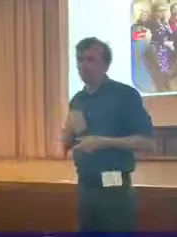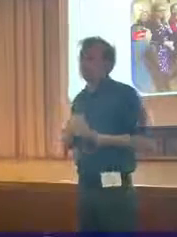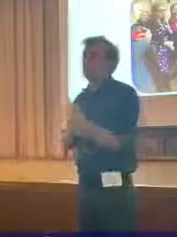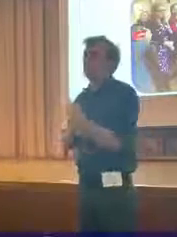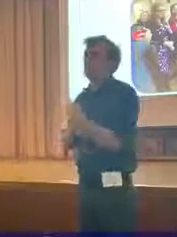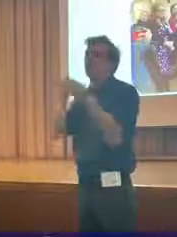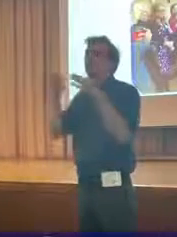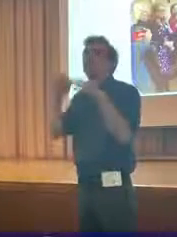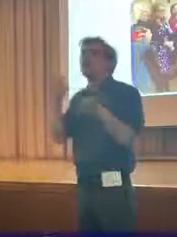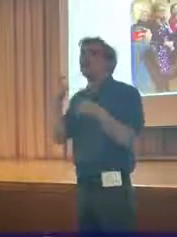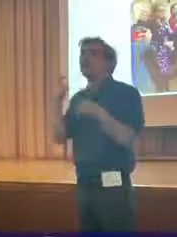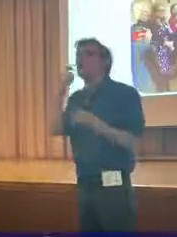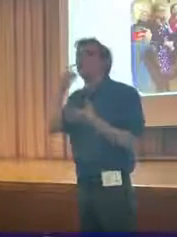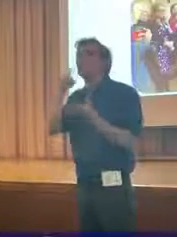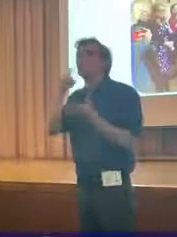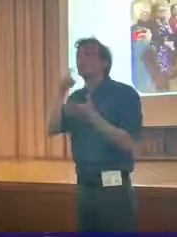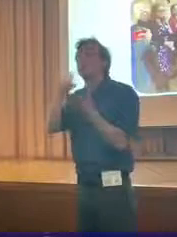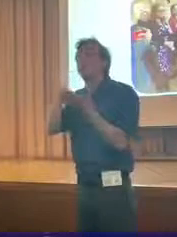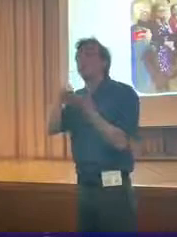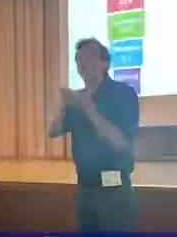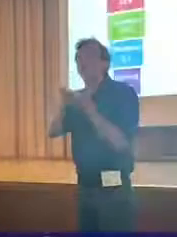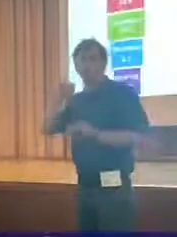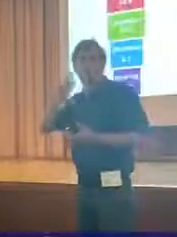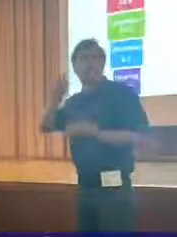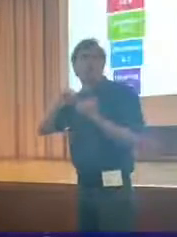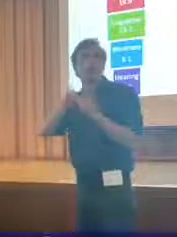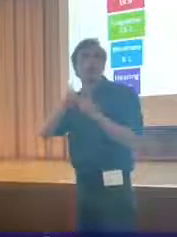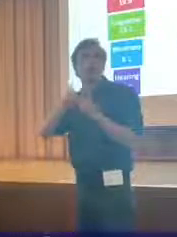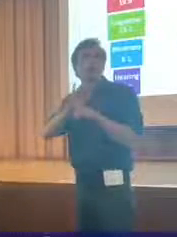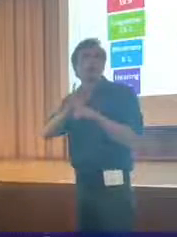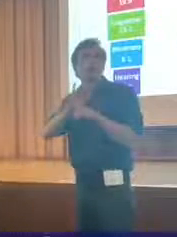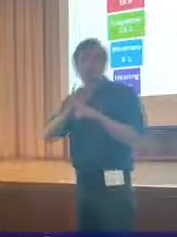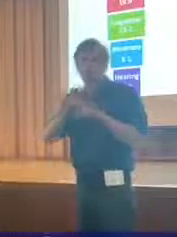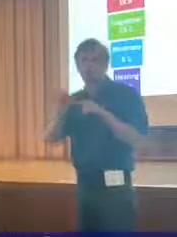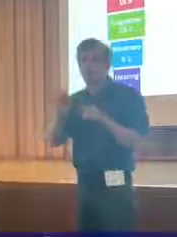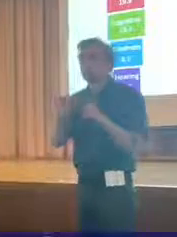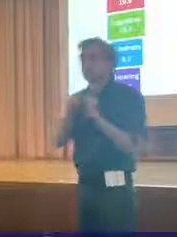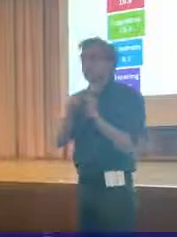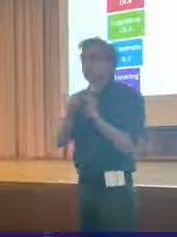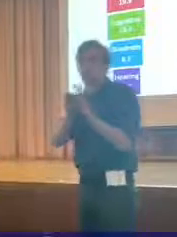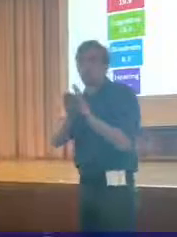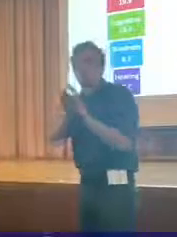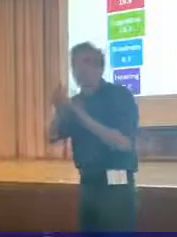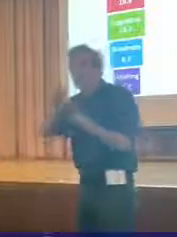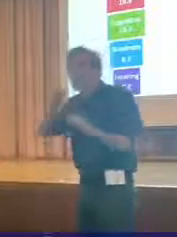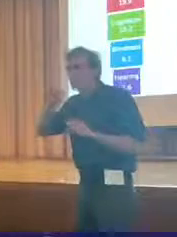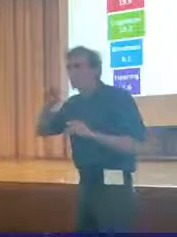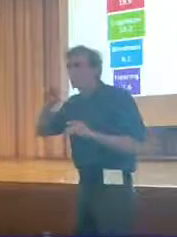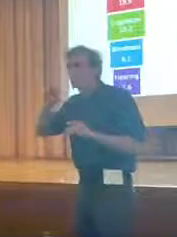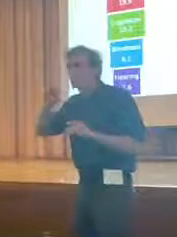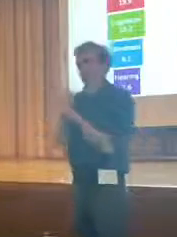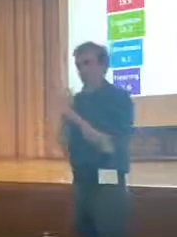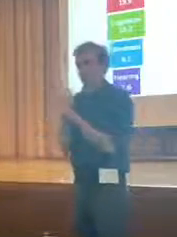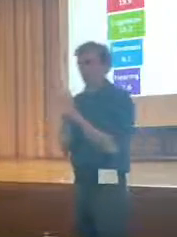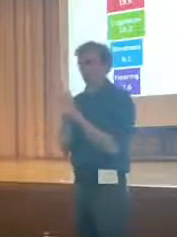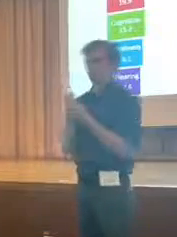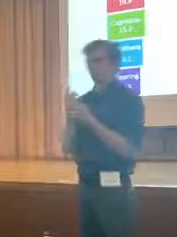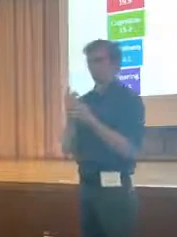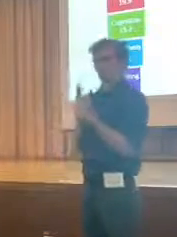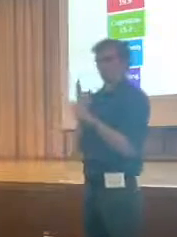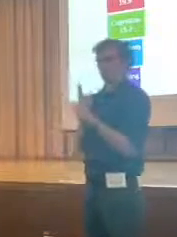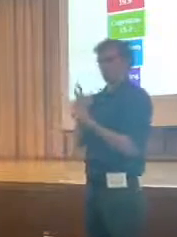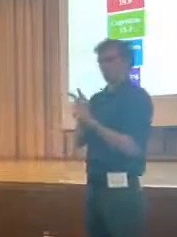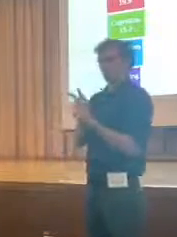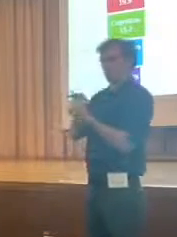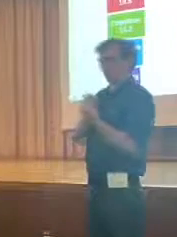and how to develop for it. So the other question that I get is, all we have to worry about is